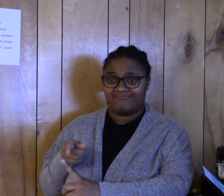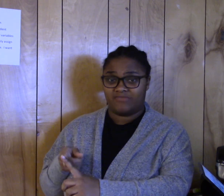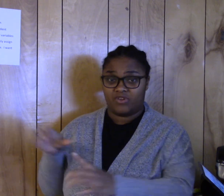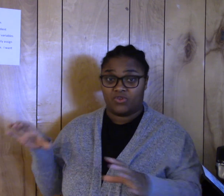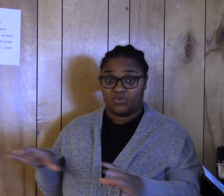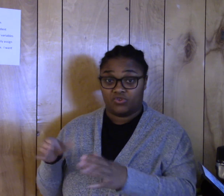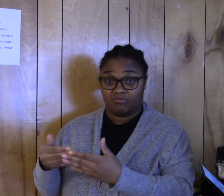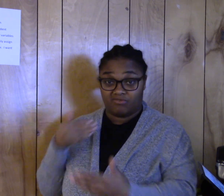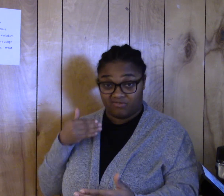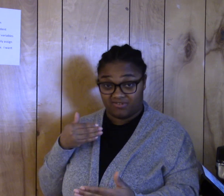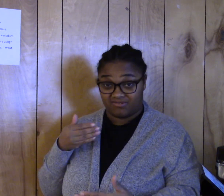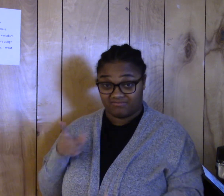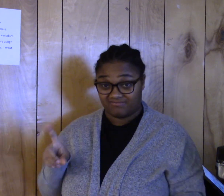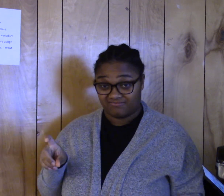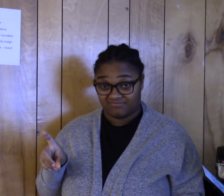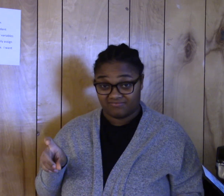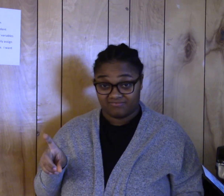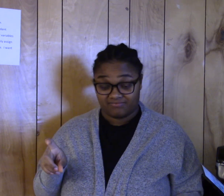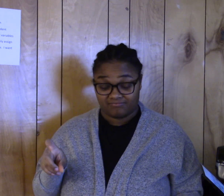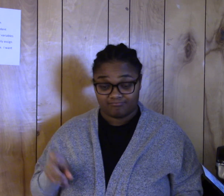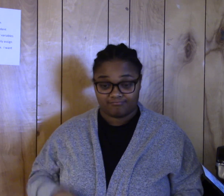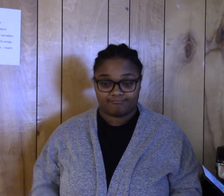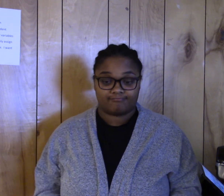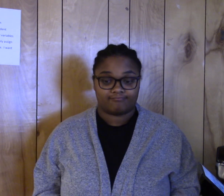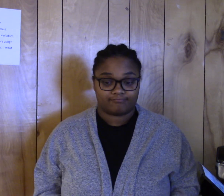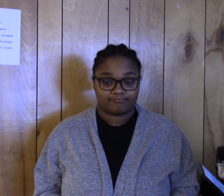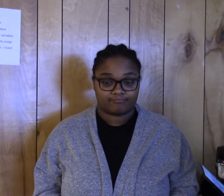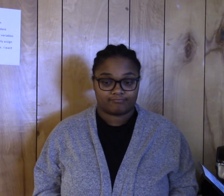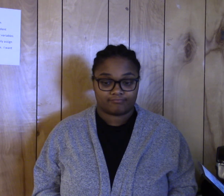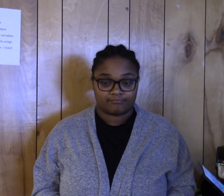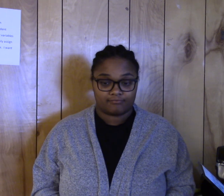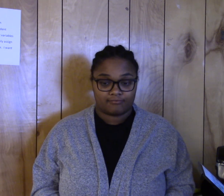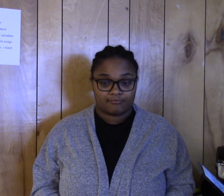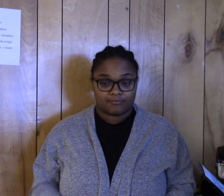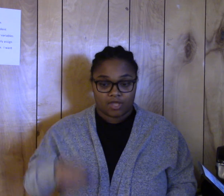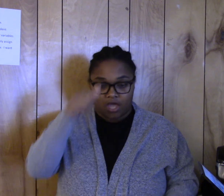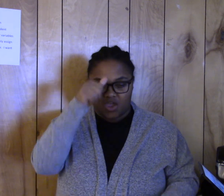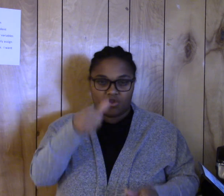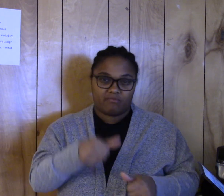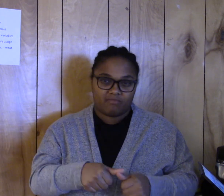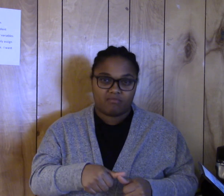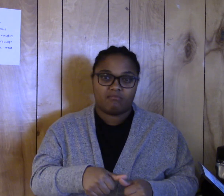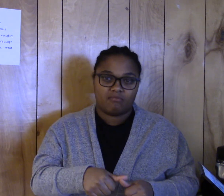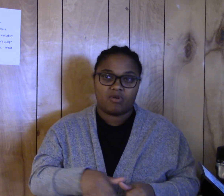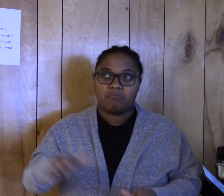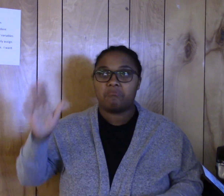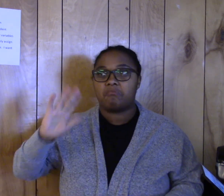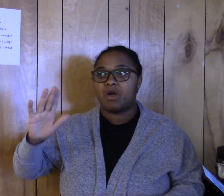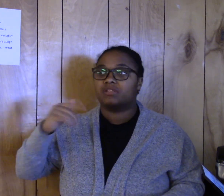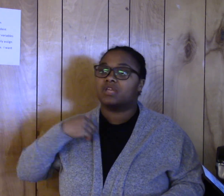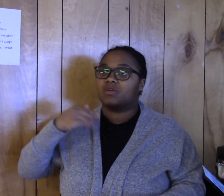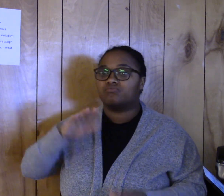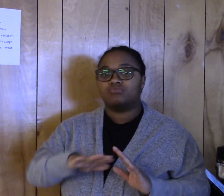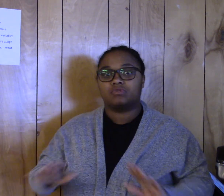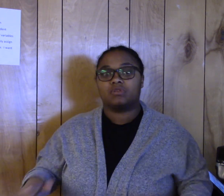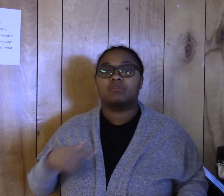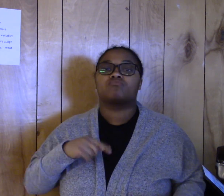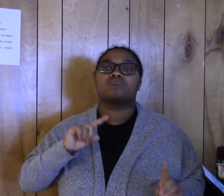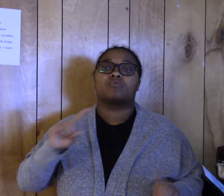I remember as a kid being taken to an amusement park, and it's probably my aunt, because she was like 9 years older than I am, the big sister I